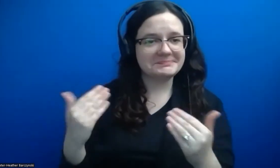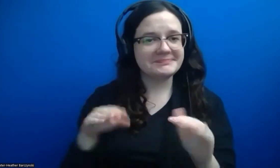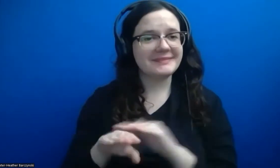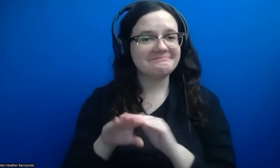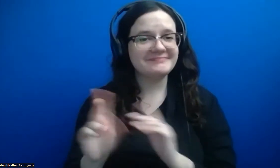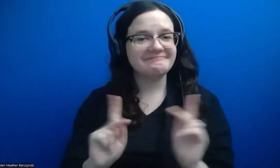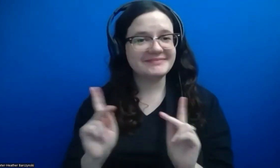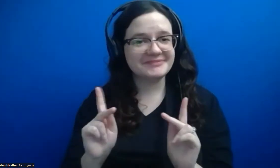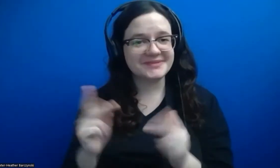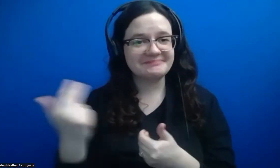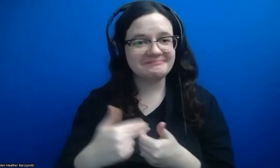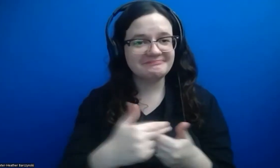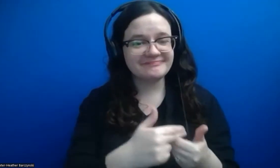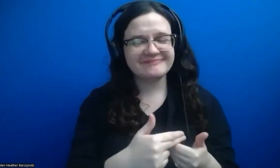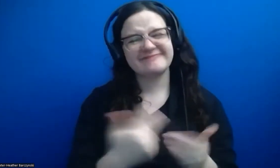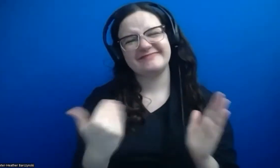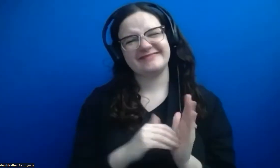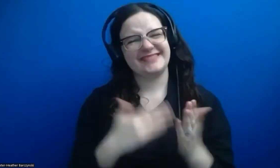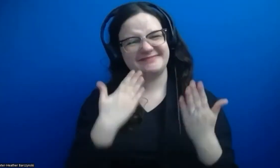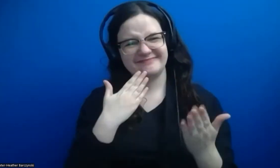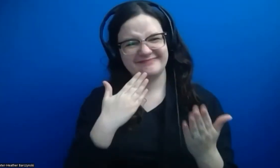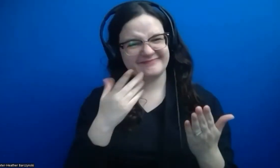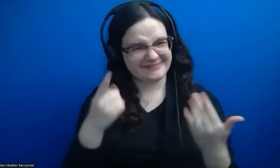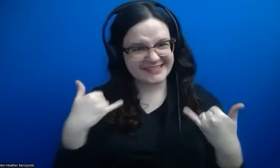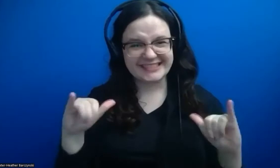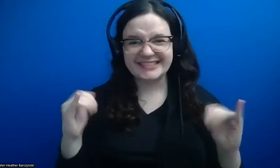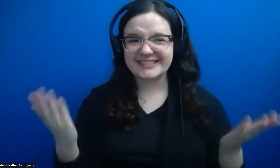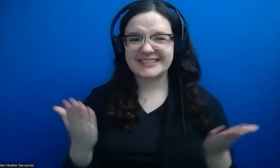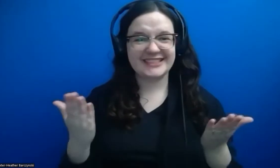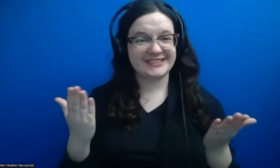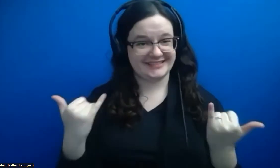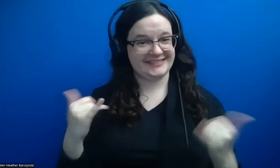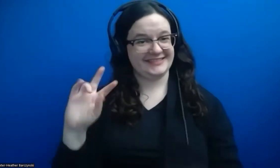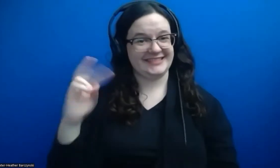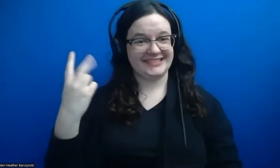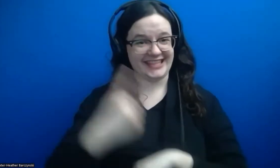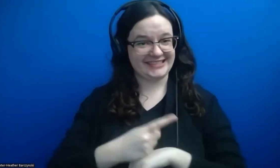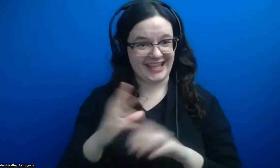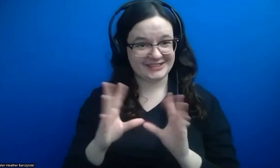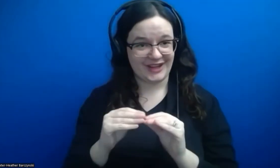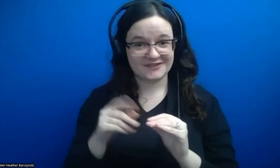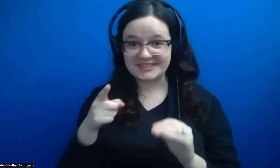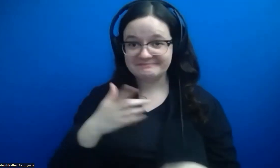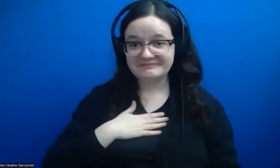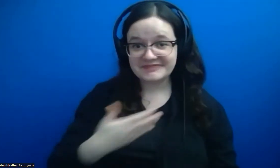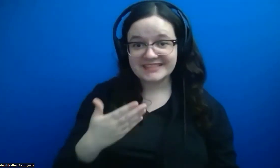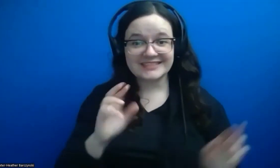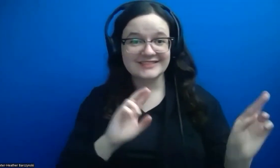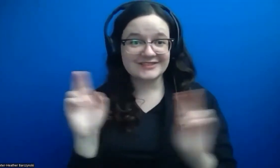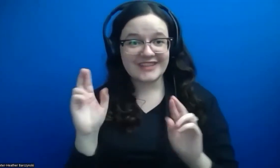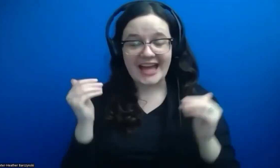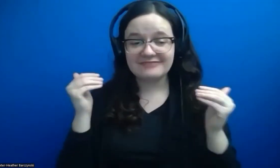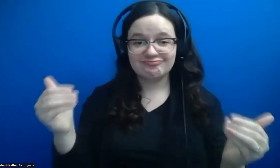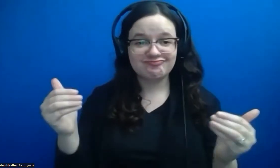just very grateful that you are still here with us, the second day of the conference, and that you are willing and ready to engage into